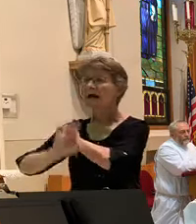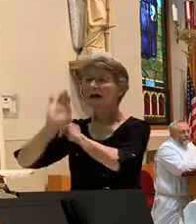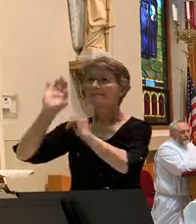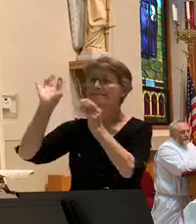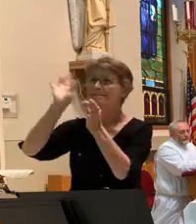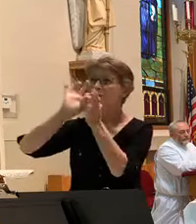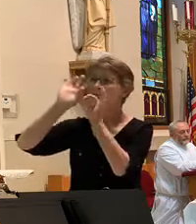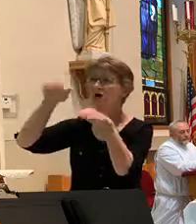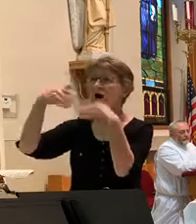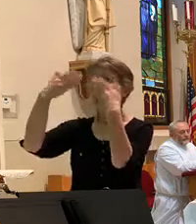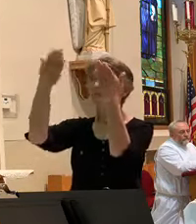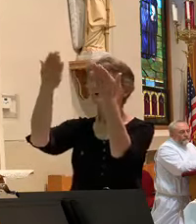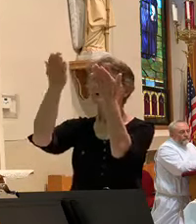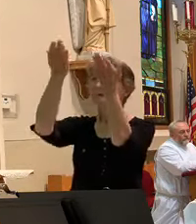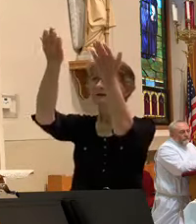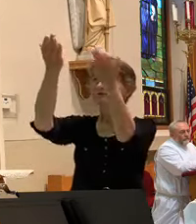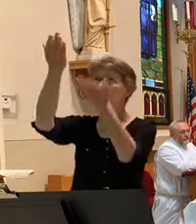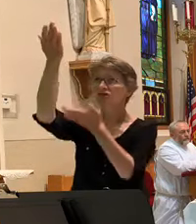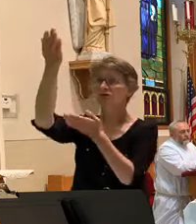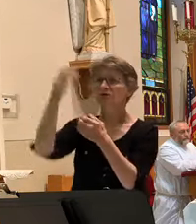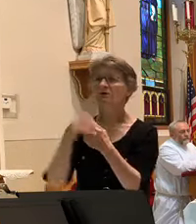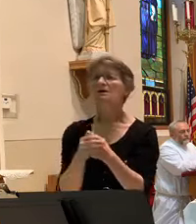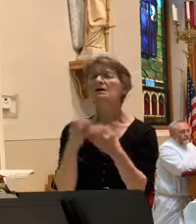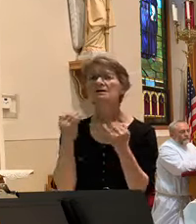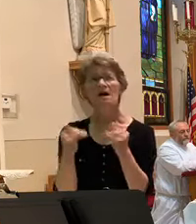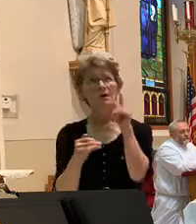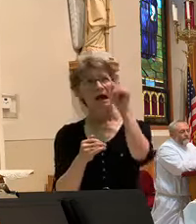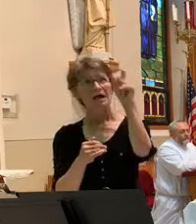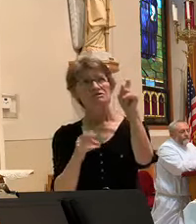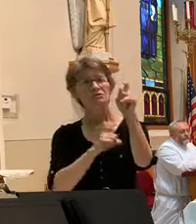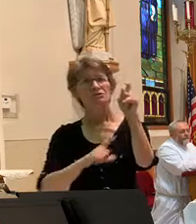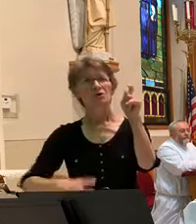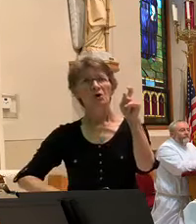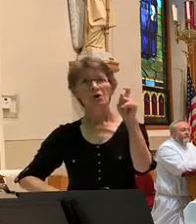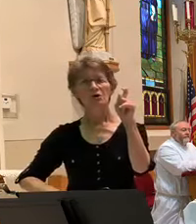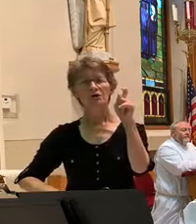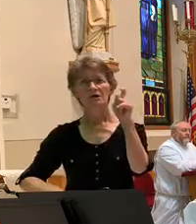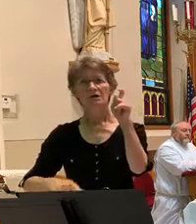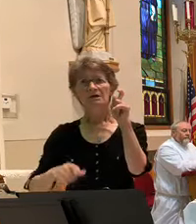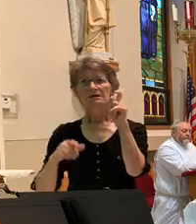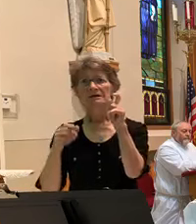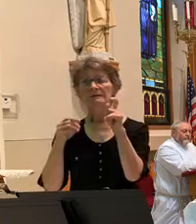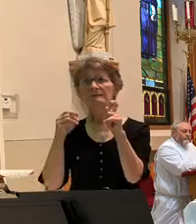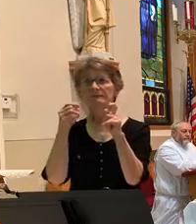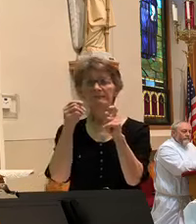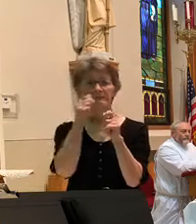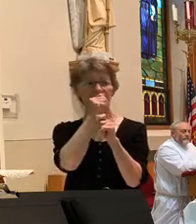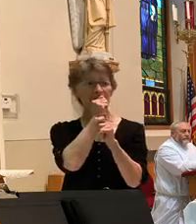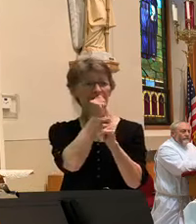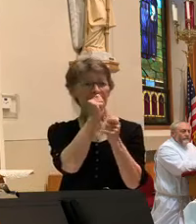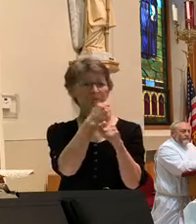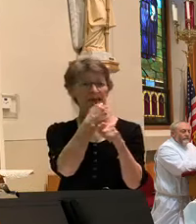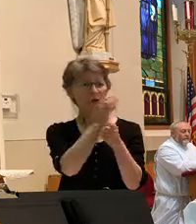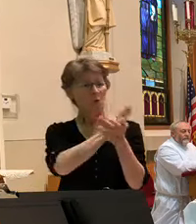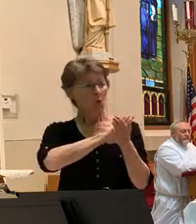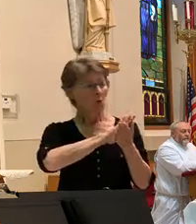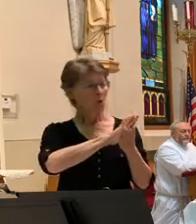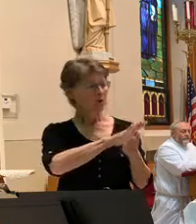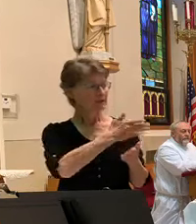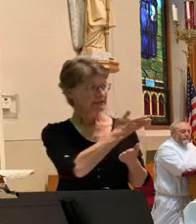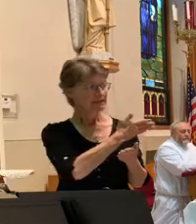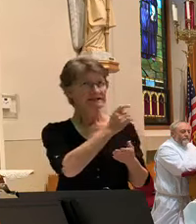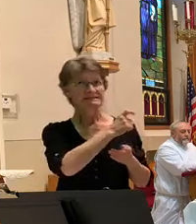name. Therefore, O Lord, we humbly implore you, by the same Spirit, graciously make holy these gifts we